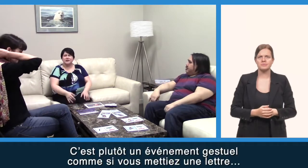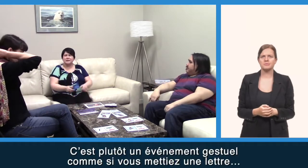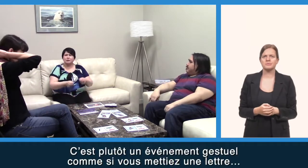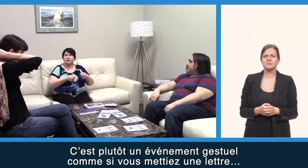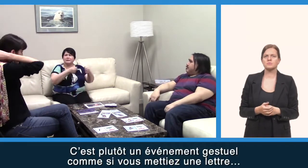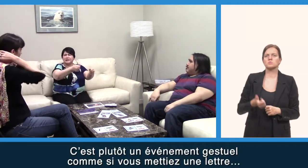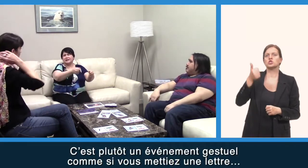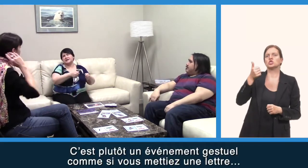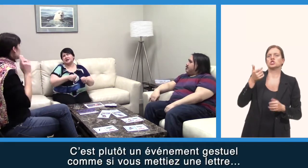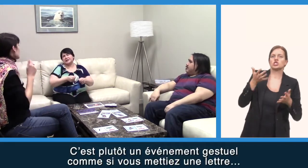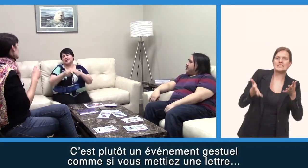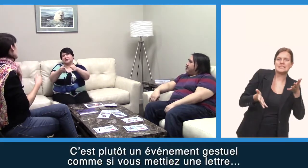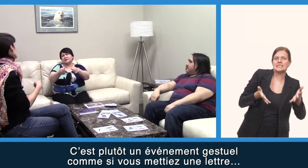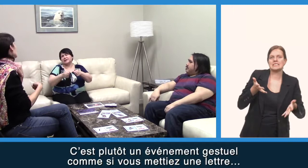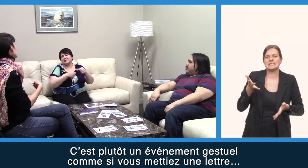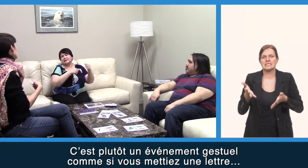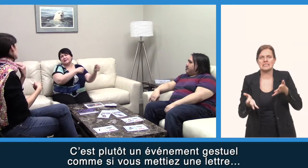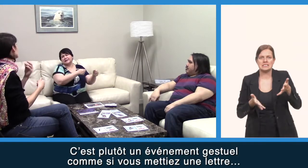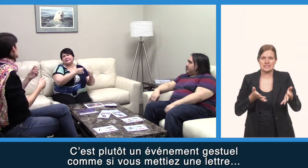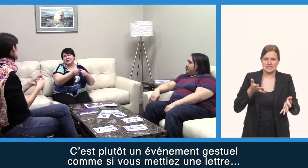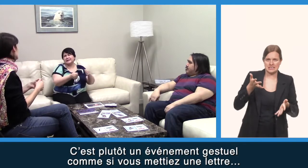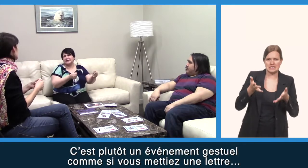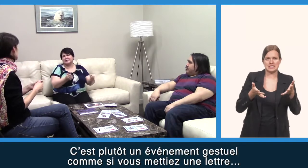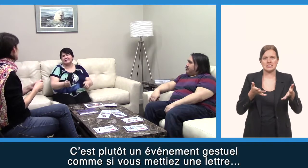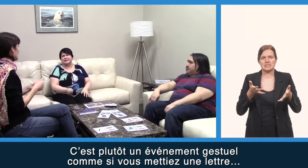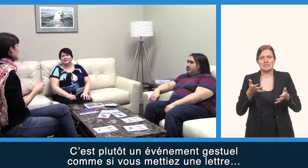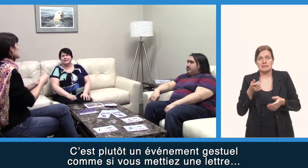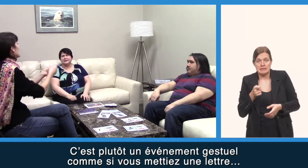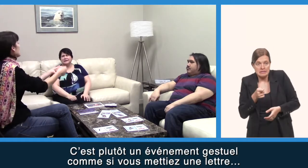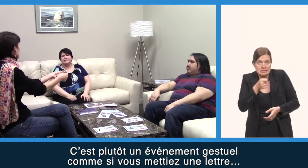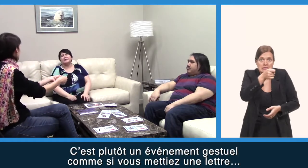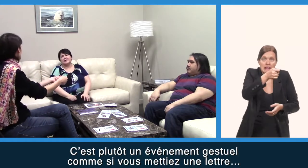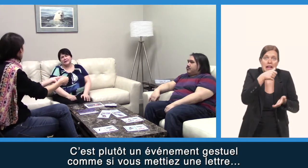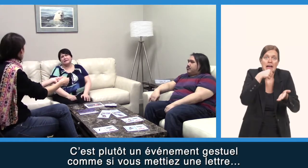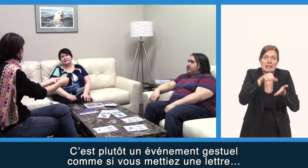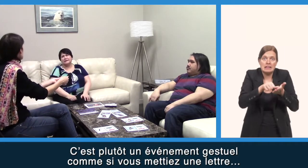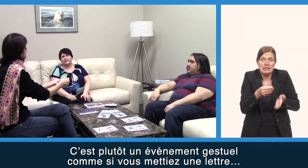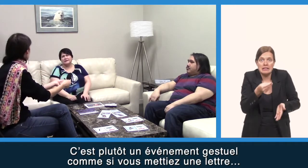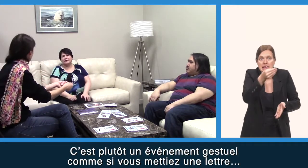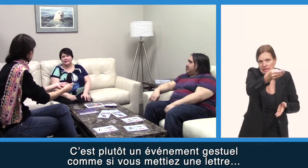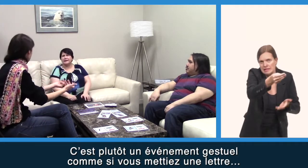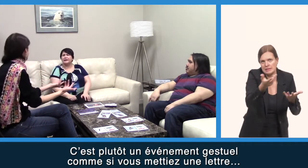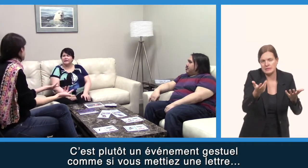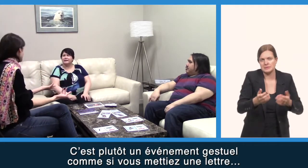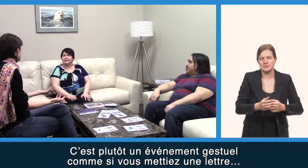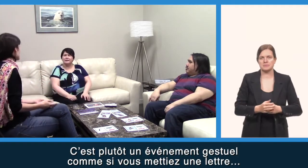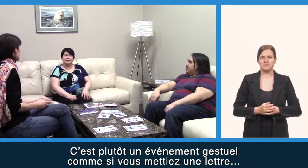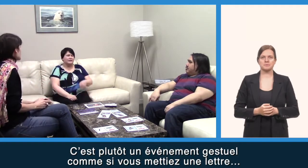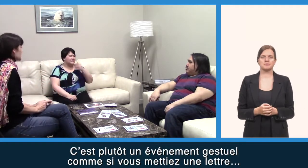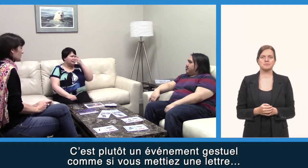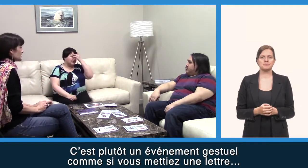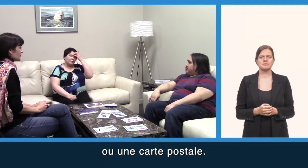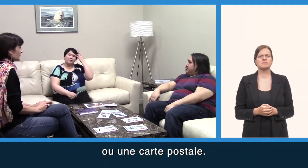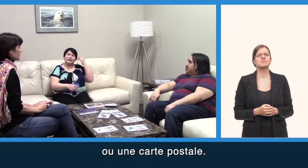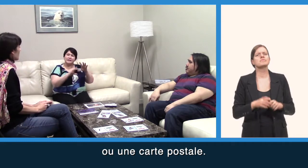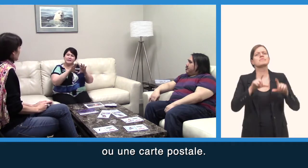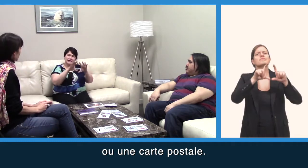Oh, it's just more of a gesture event. Yeah, like here's my letter. Yeah. Right.